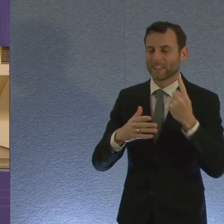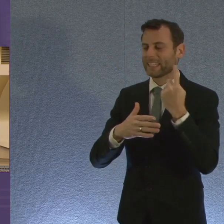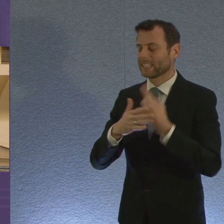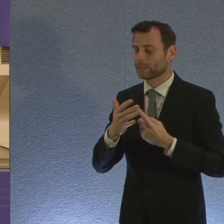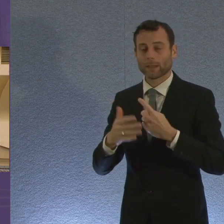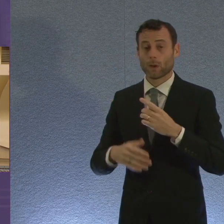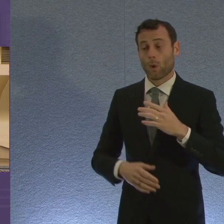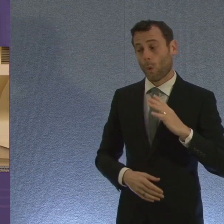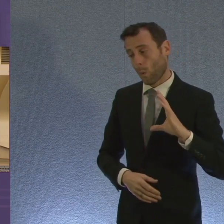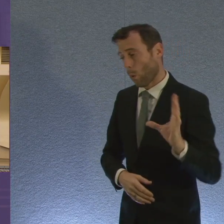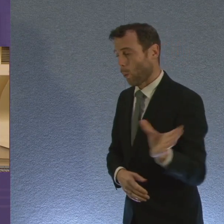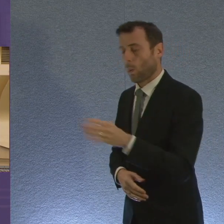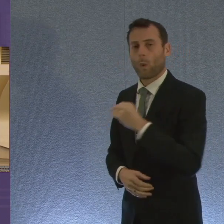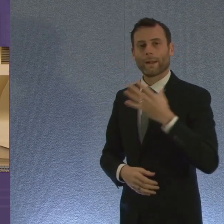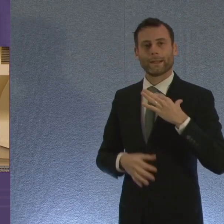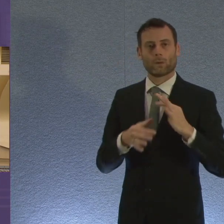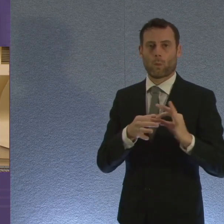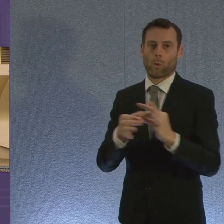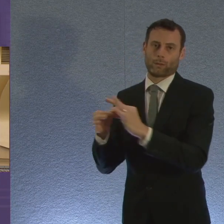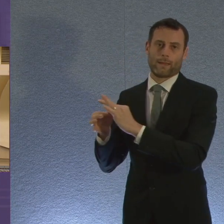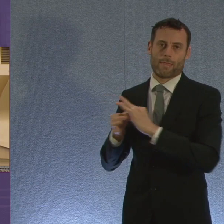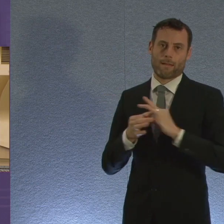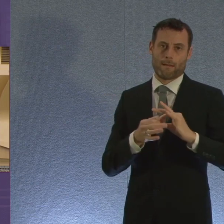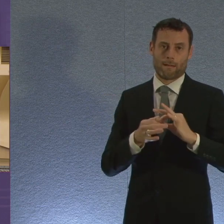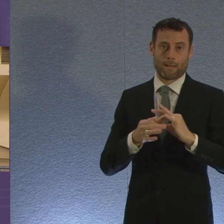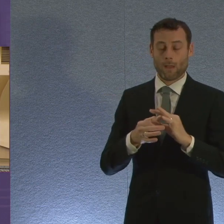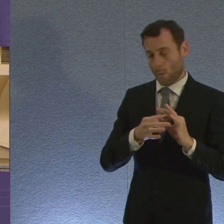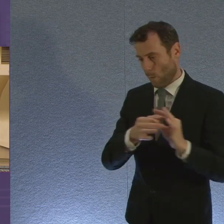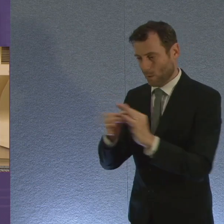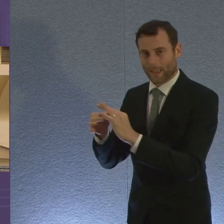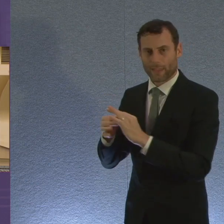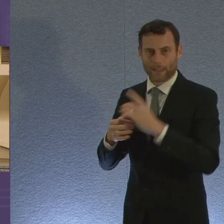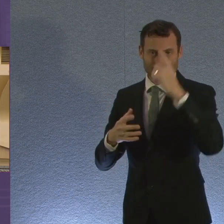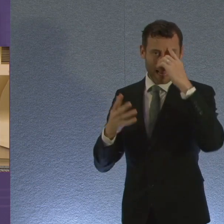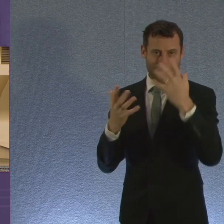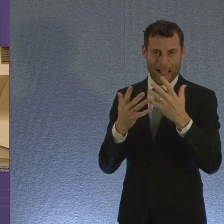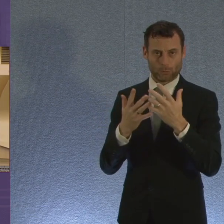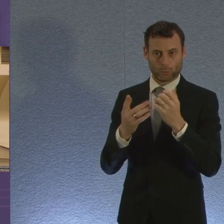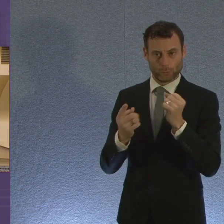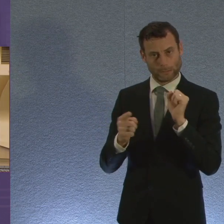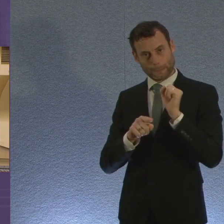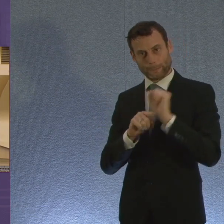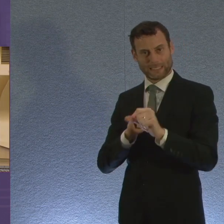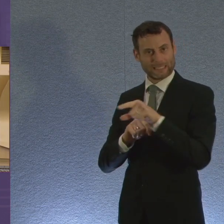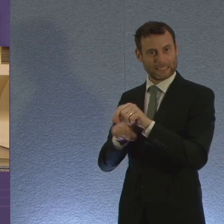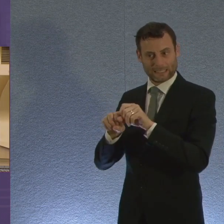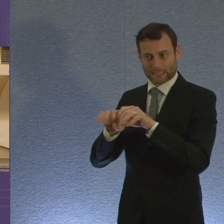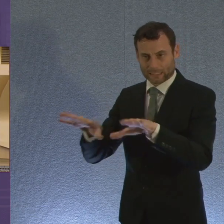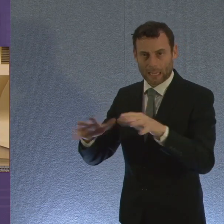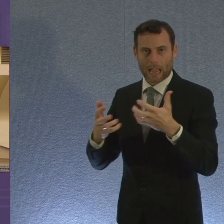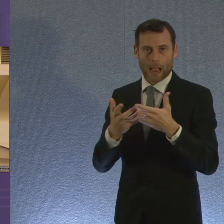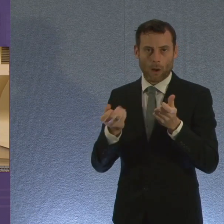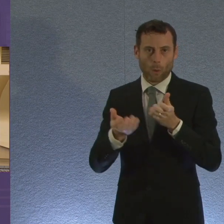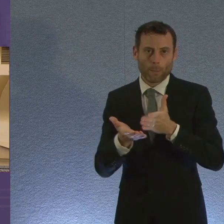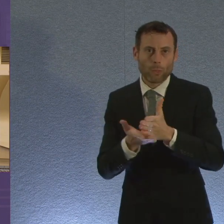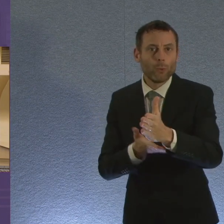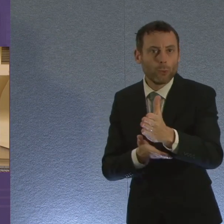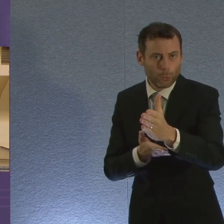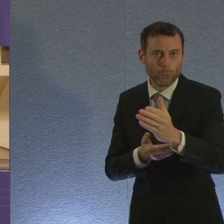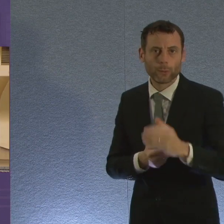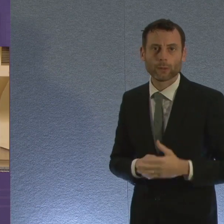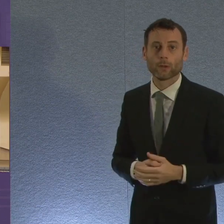national endeavour needed to help us overcome this virus. If ever we needed a reminder, Presiding Officer, of the gravity of this situation, we gather